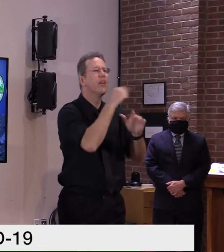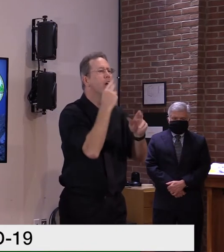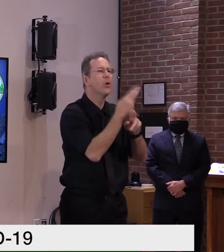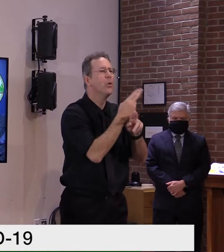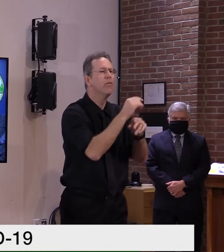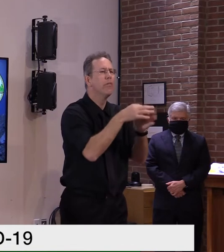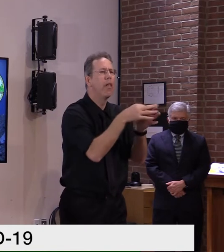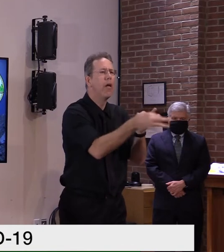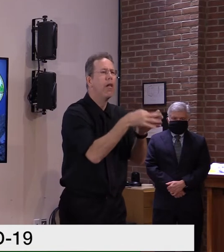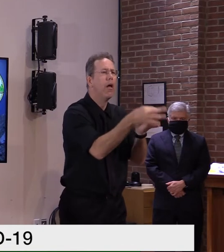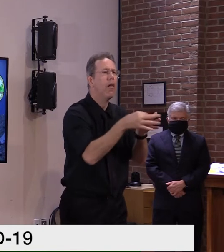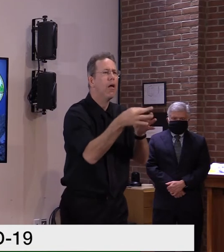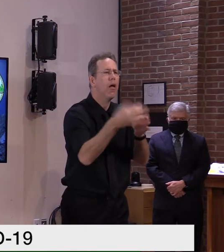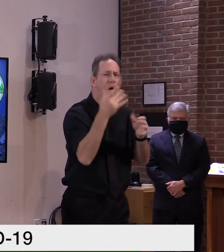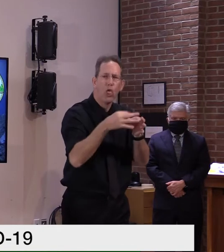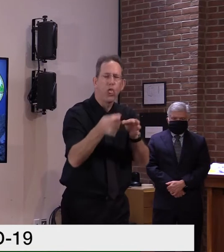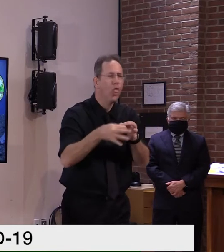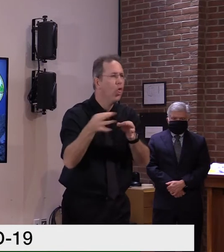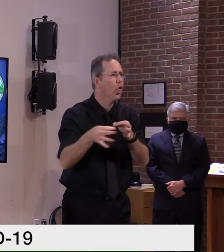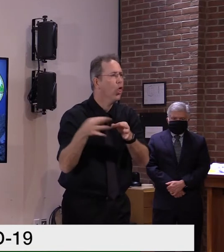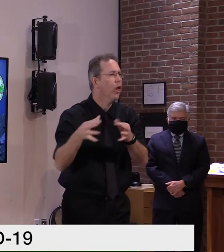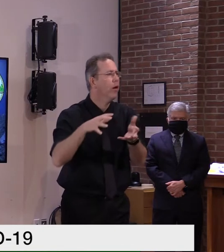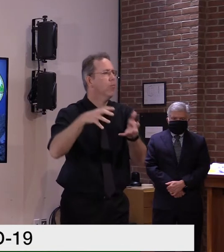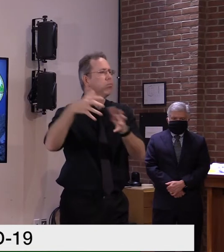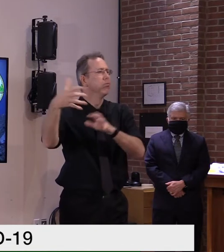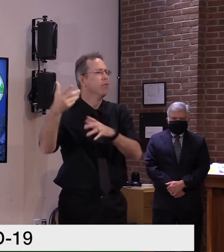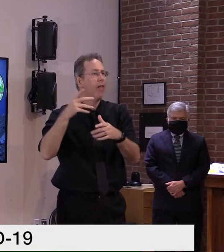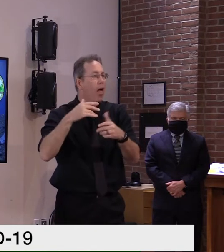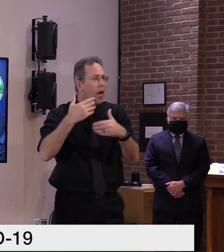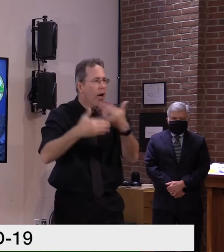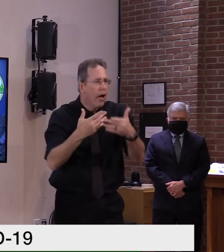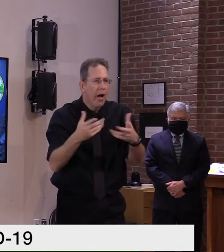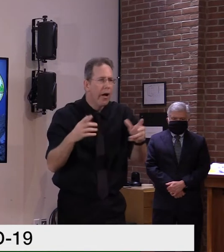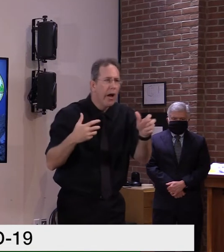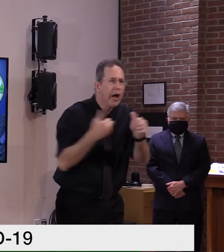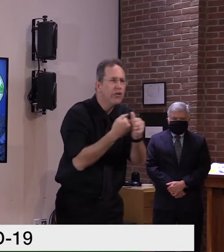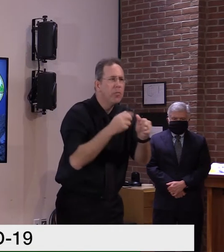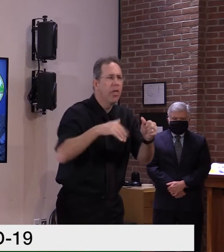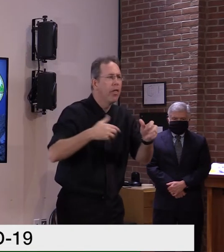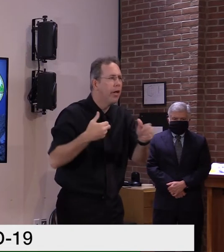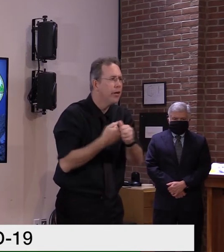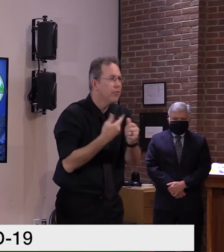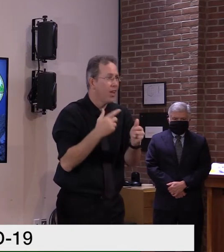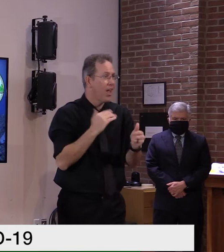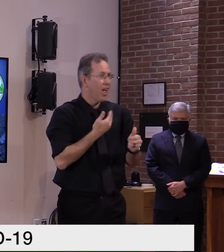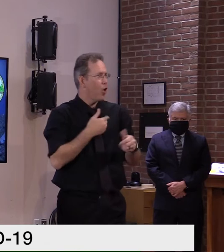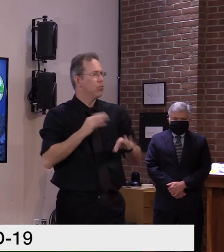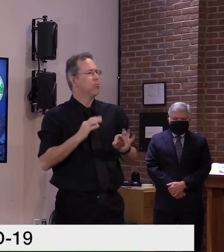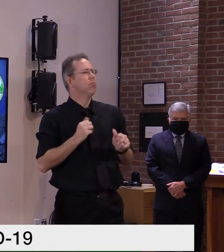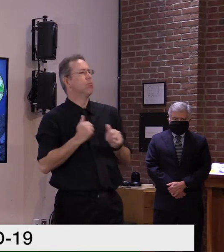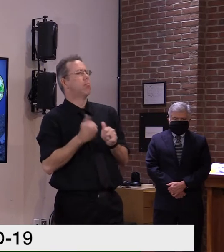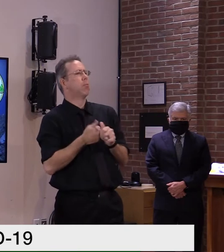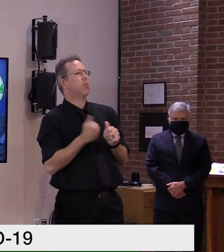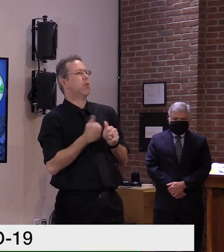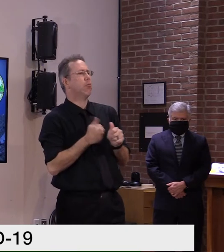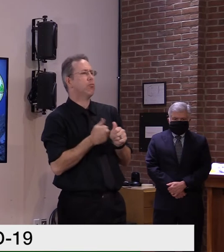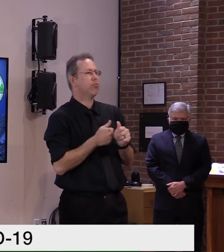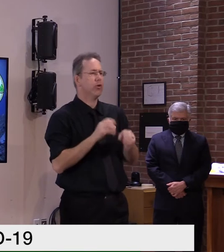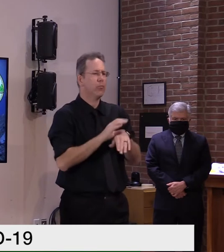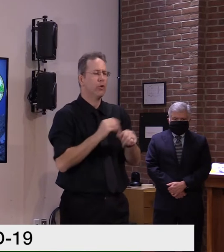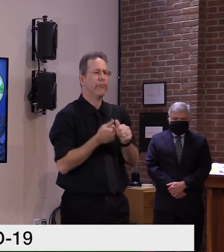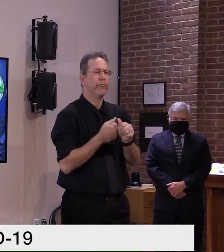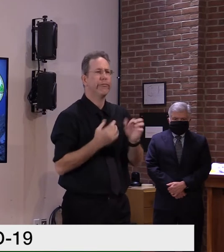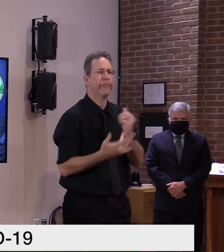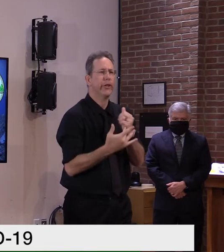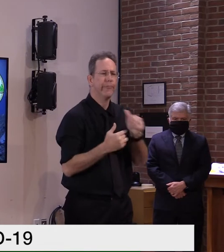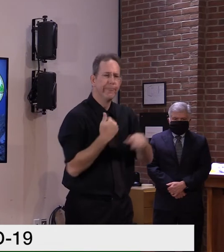it sounded like, had not caught up and made all those adjustments, but our system was designed that way to make that